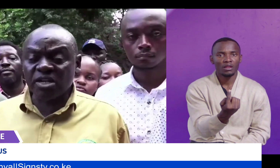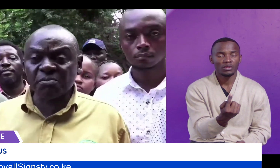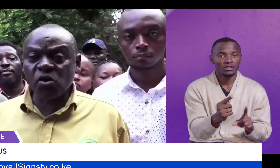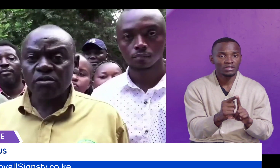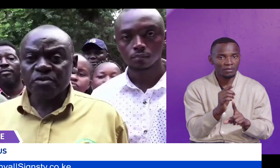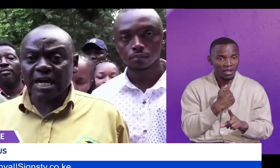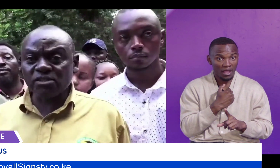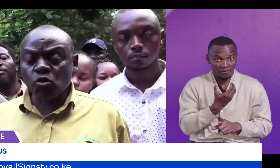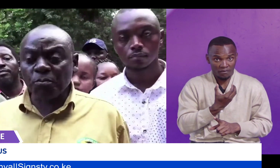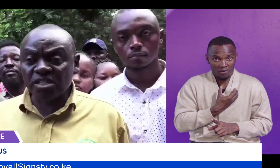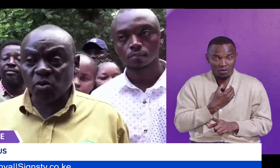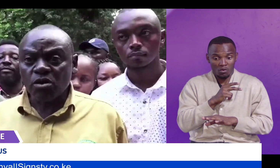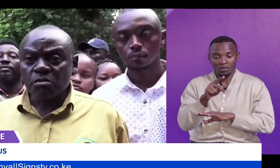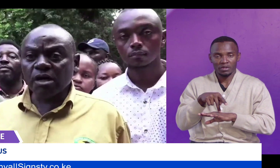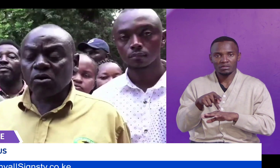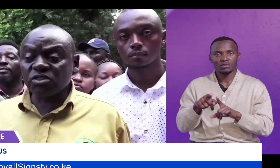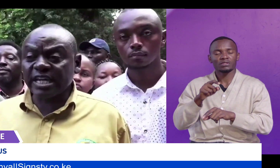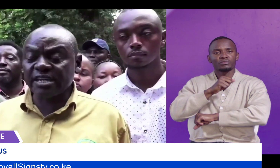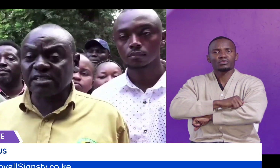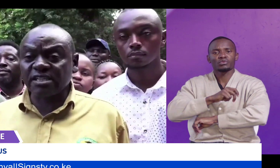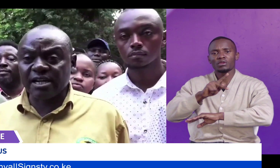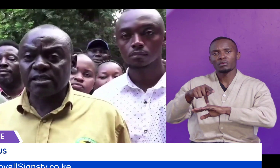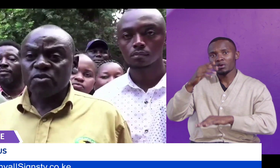principal and school principal because JS teachers are